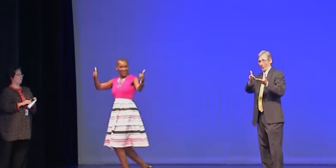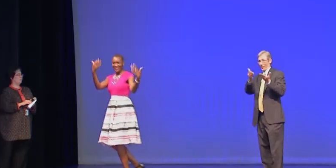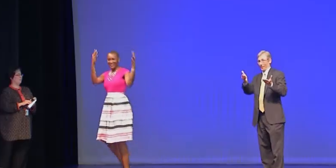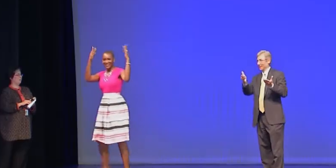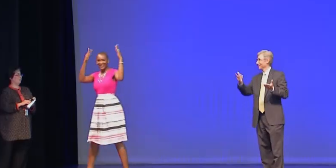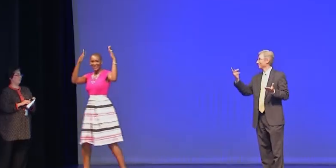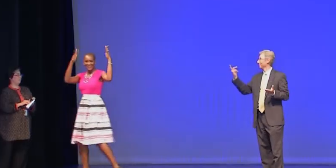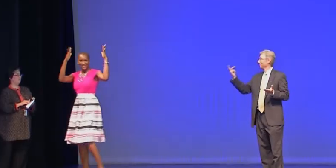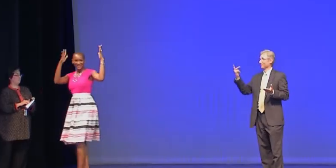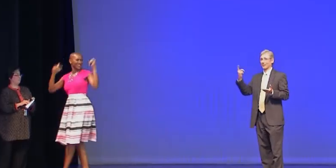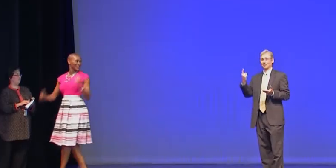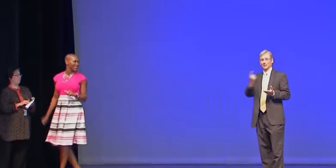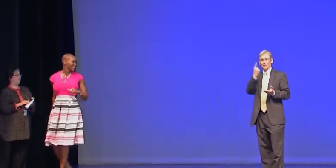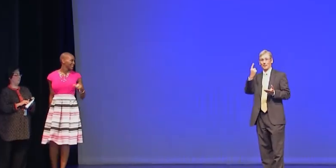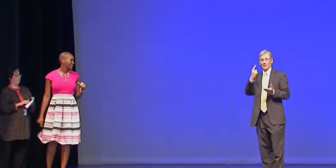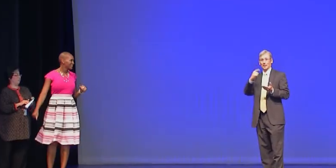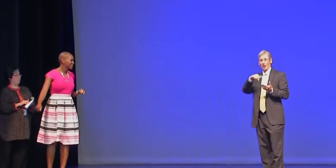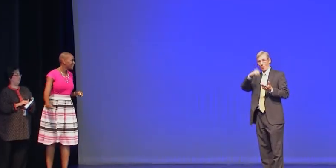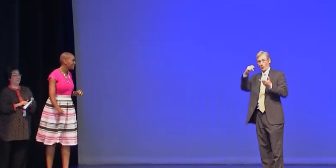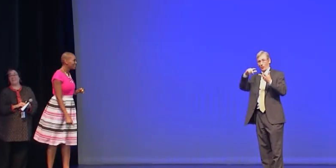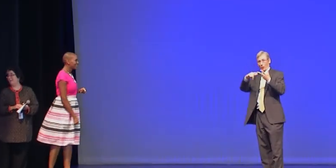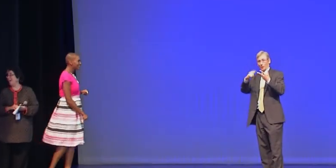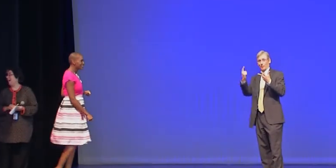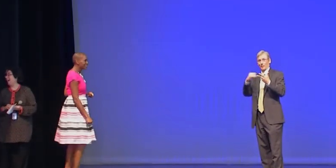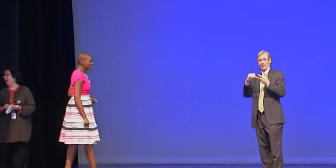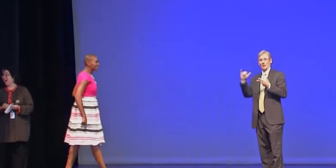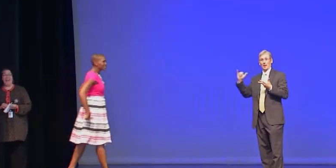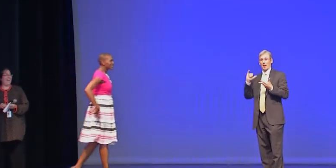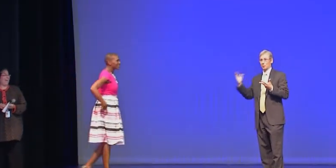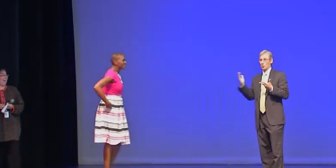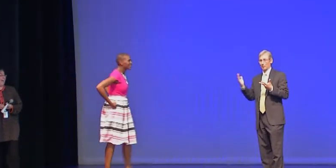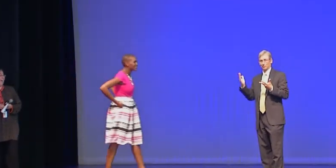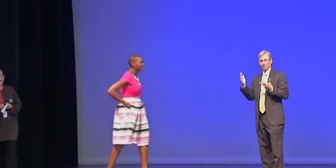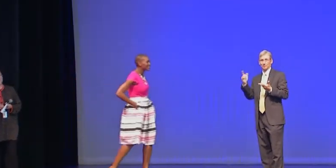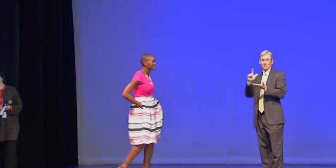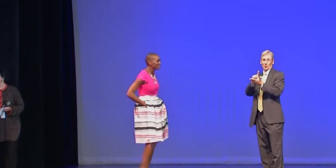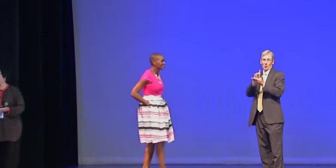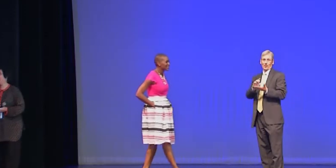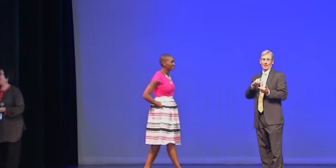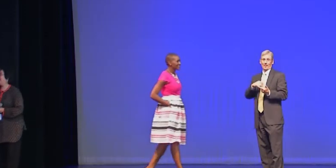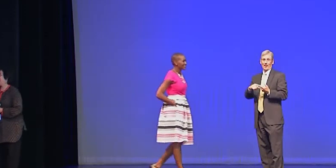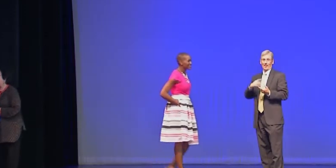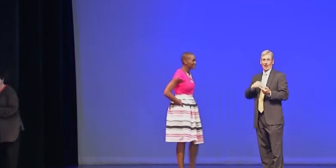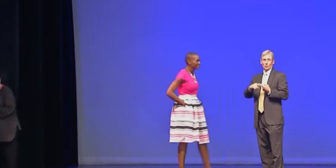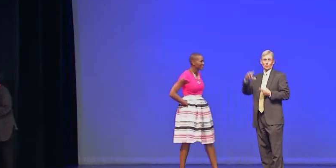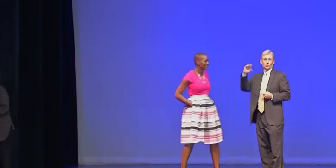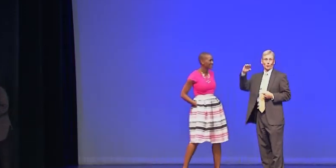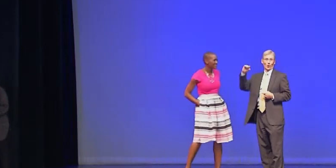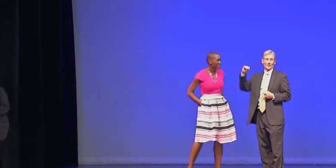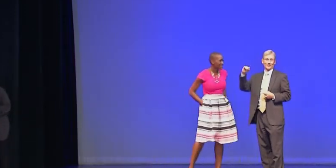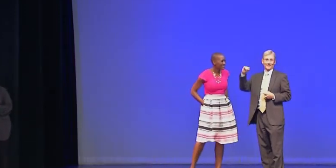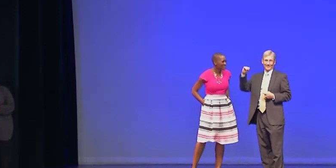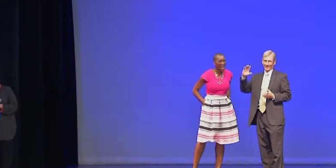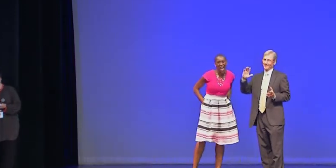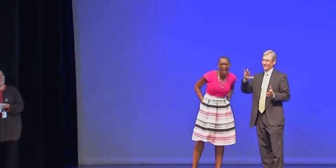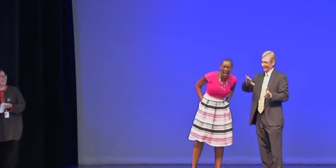and one last thing. We have another third thing in common, Claudia and I. Lawyers like to